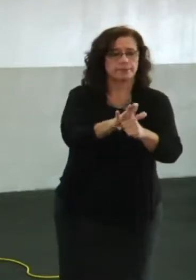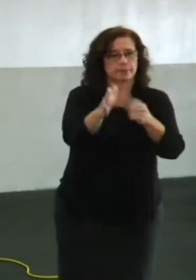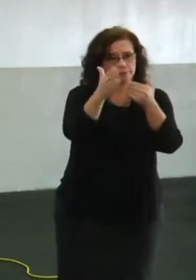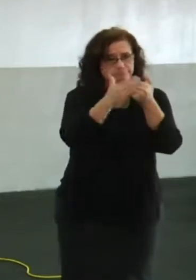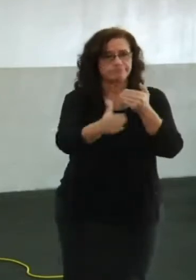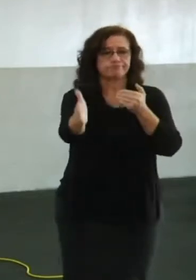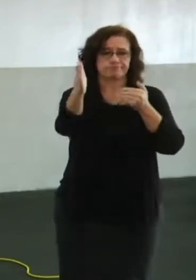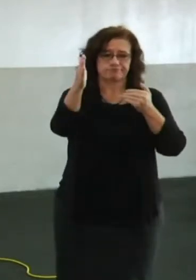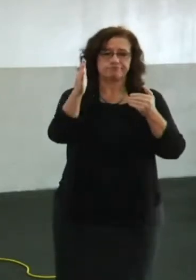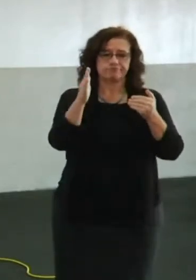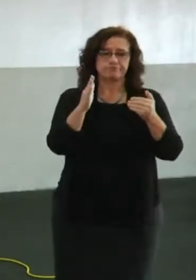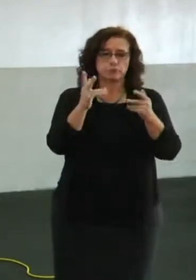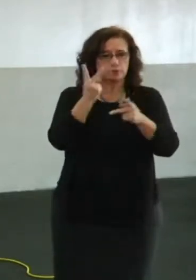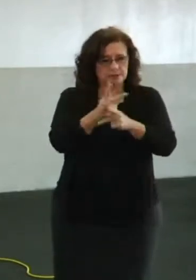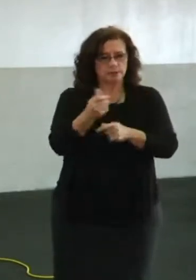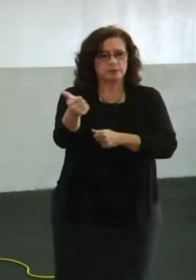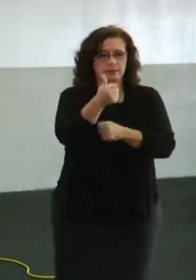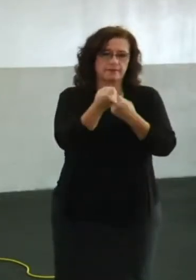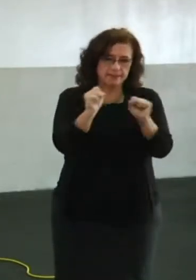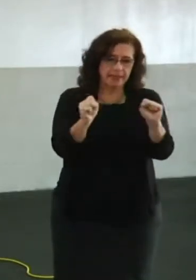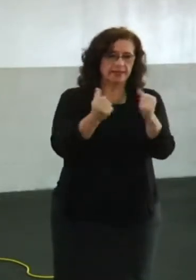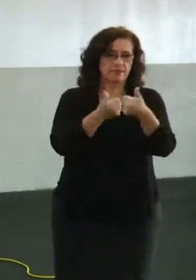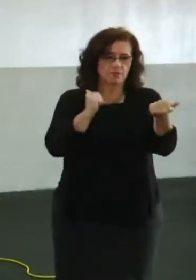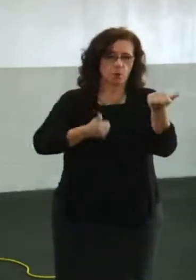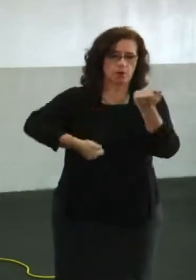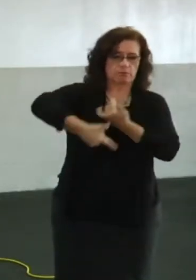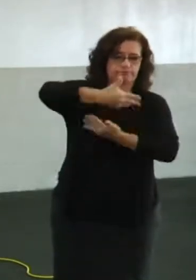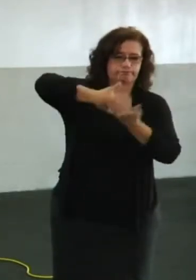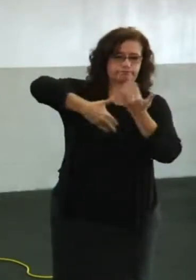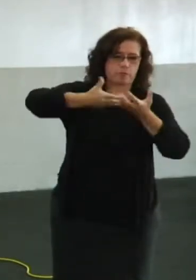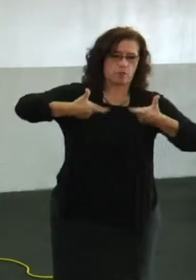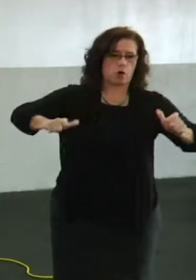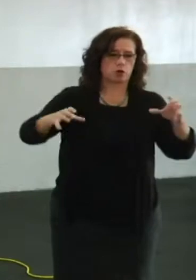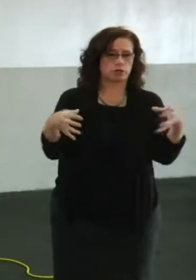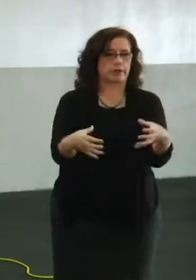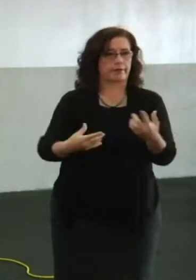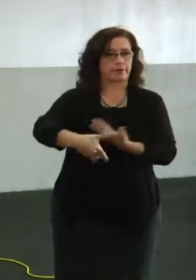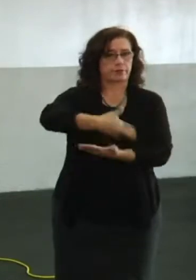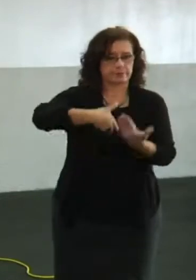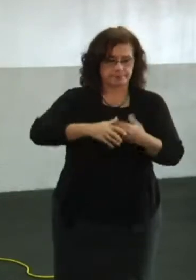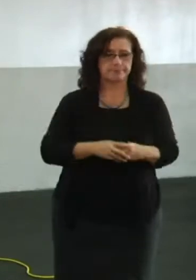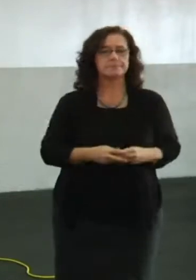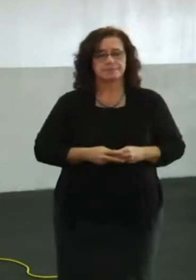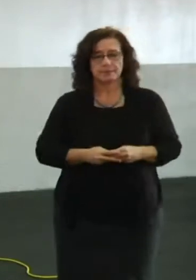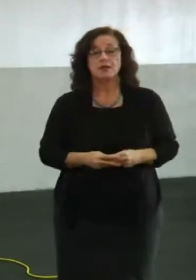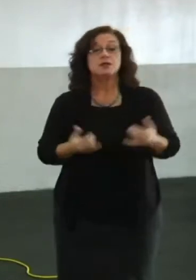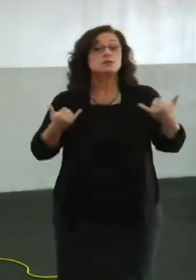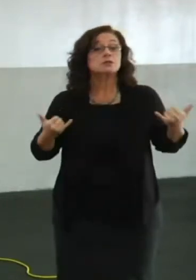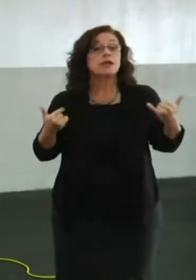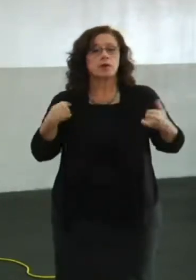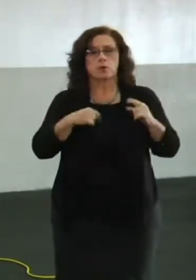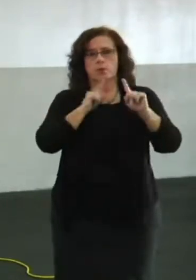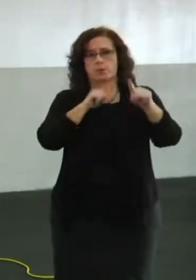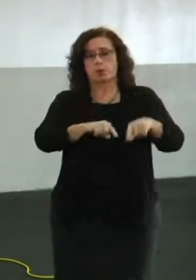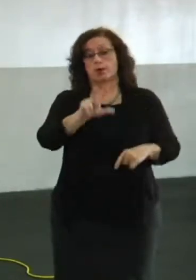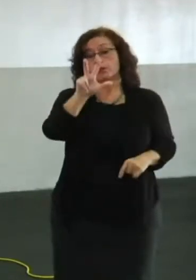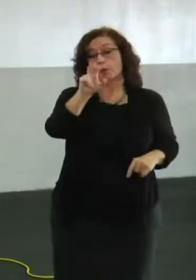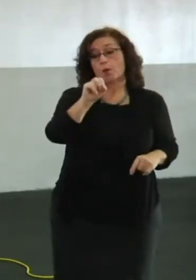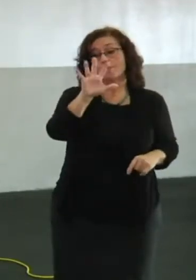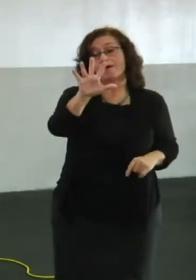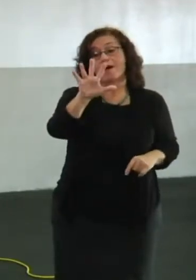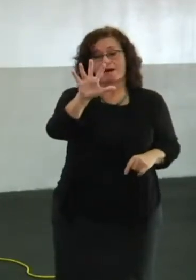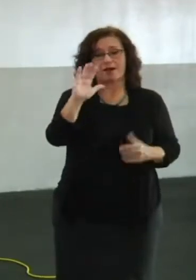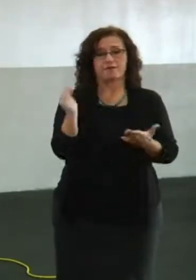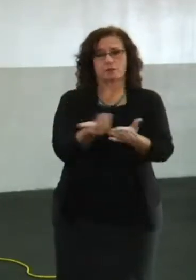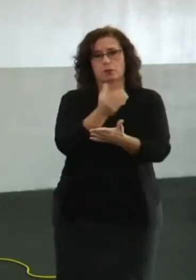of your efforts. So now with today's numbers, today we're reporting 305 new cases in